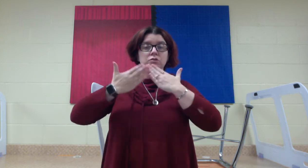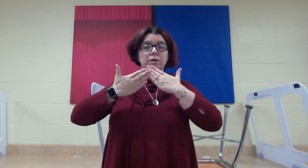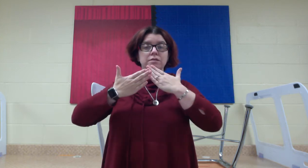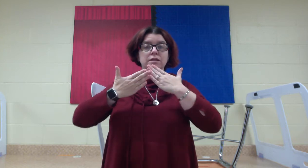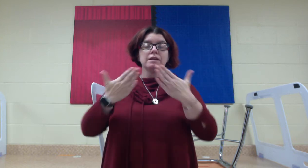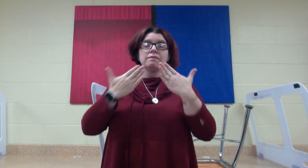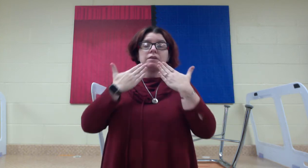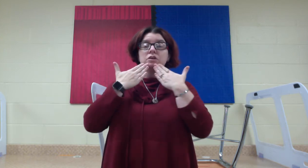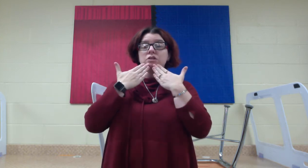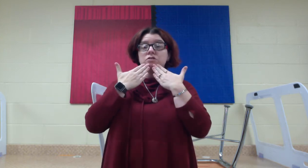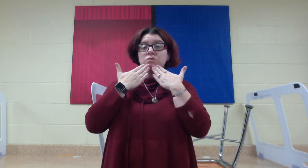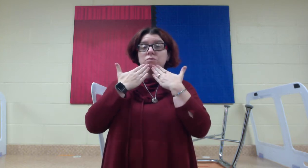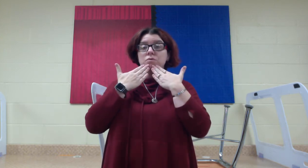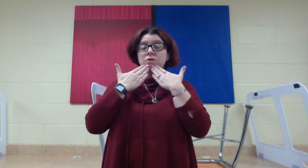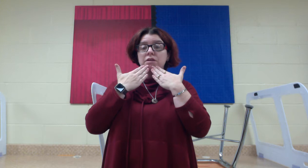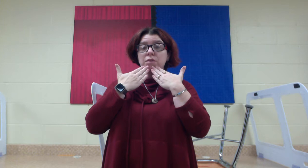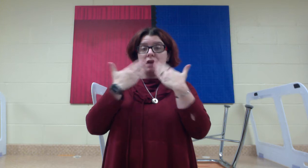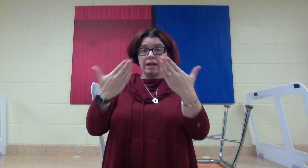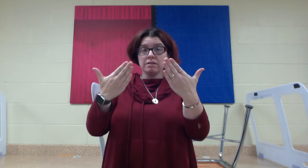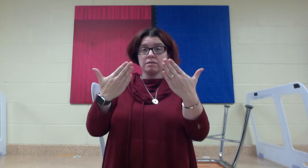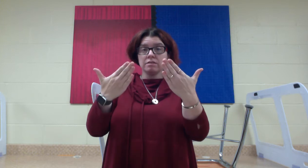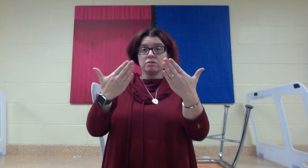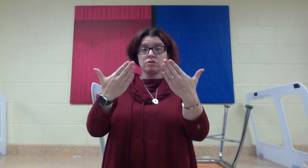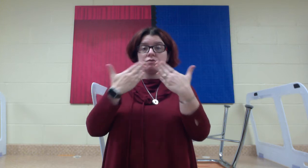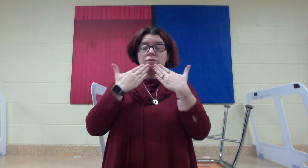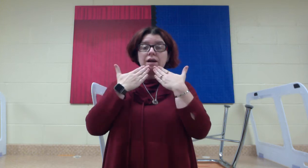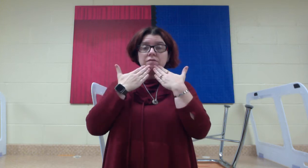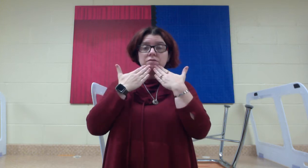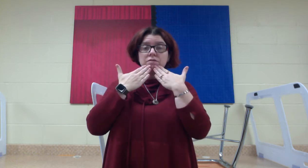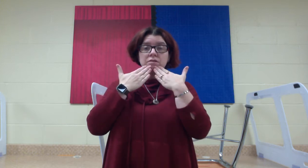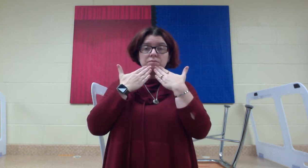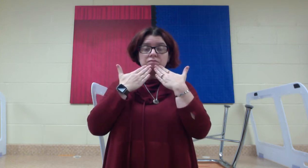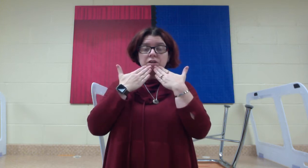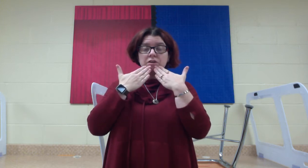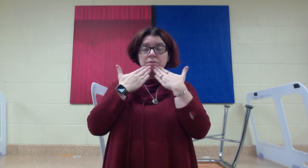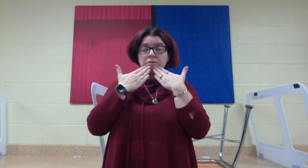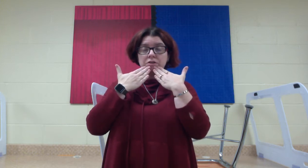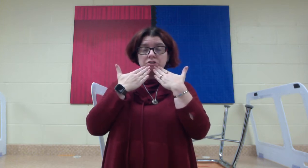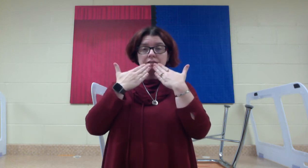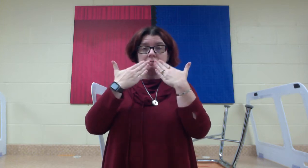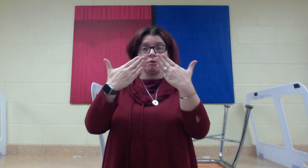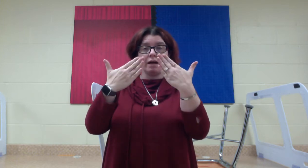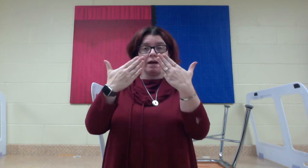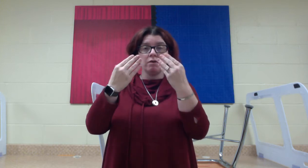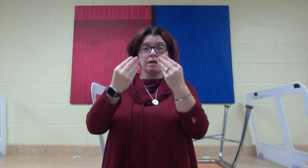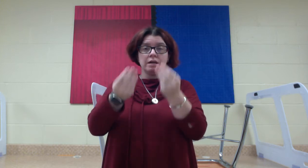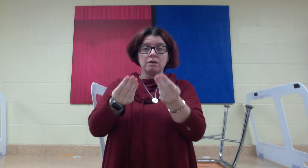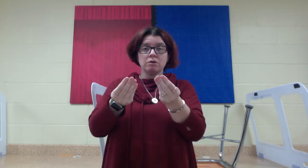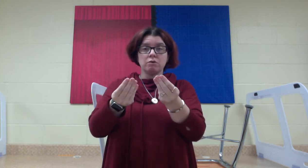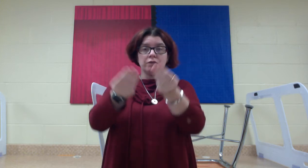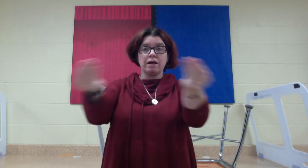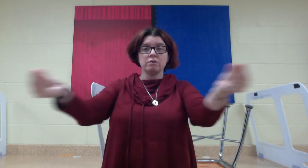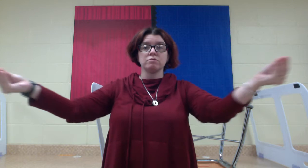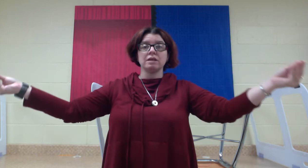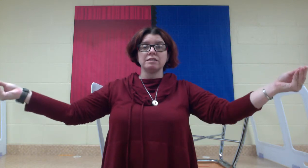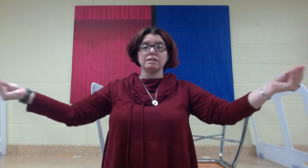twice, then you're going to do thanks, two fives, the fingertips are on your chin, they pull out, go to flat O's, and to